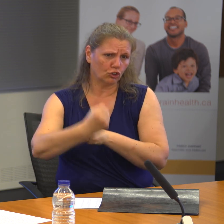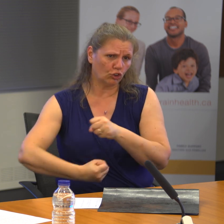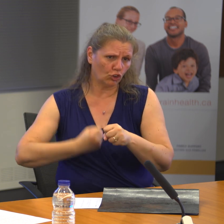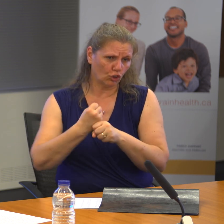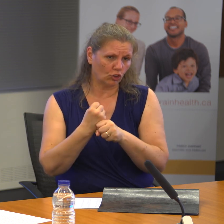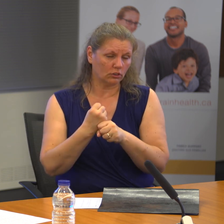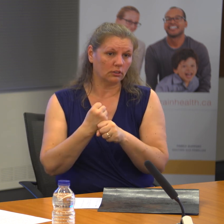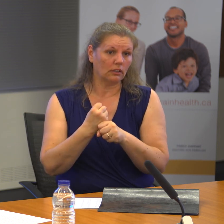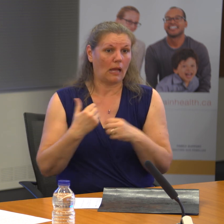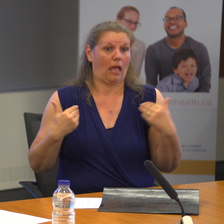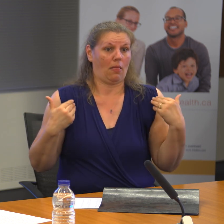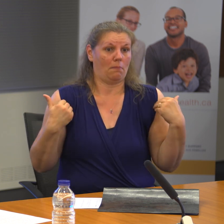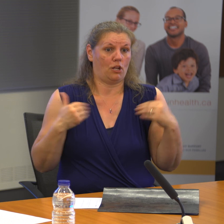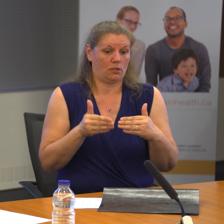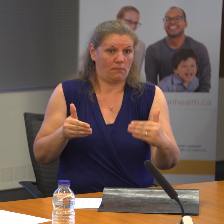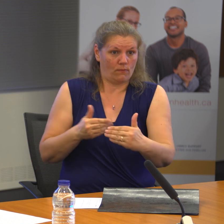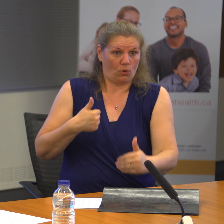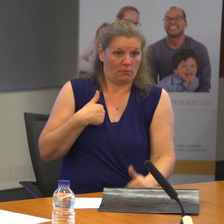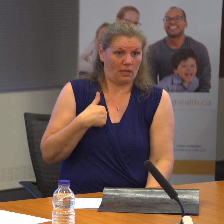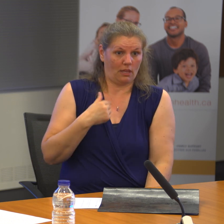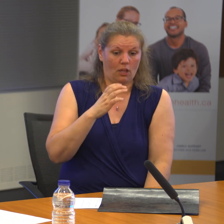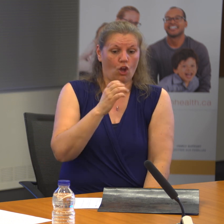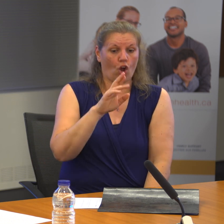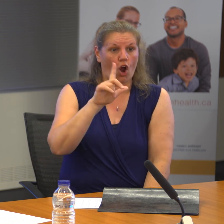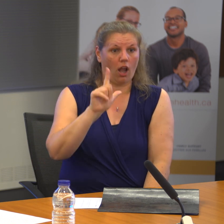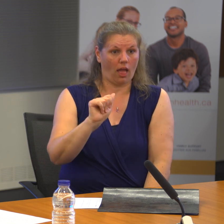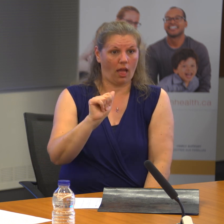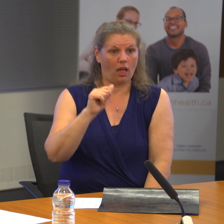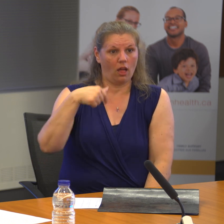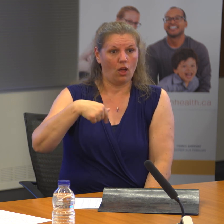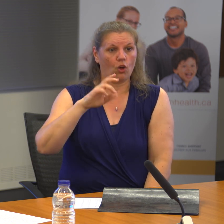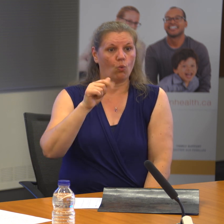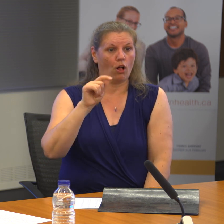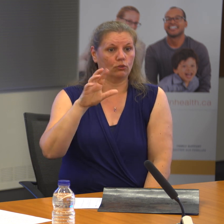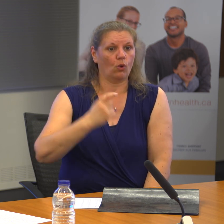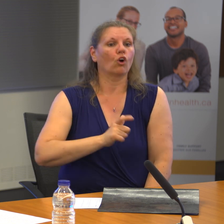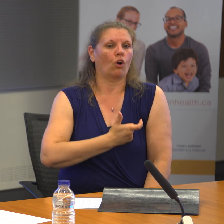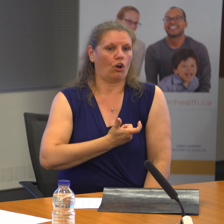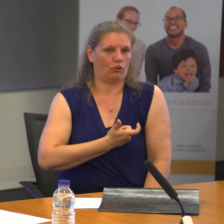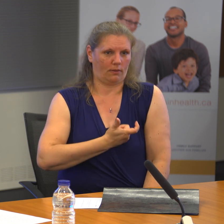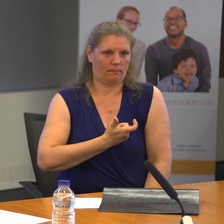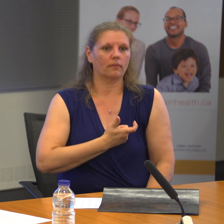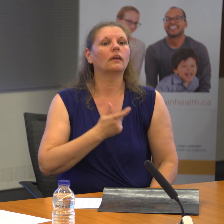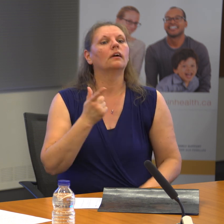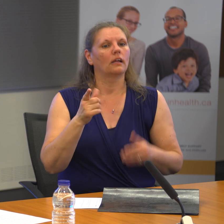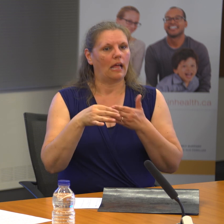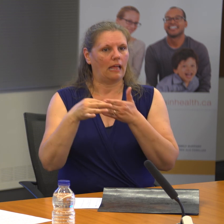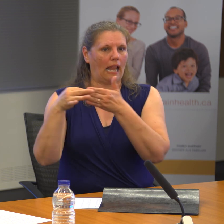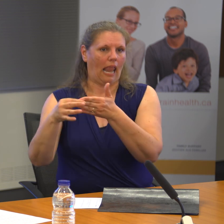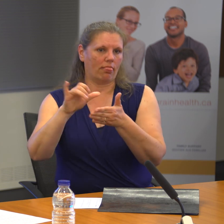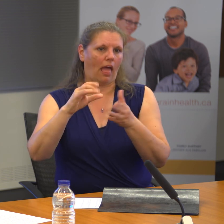the amazing Minister Carla Qualtrough, led a consultation, and I know many of you fed